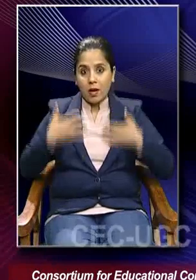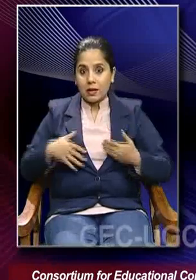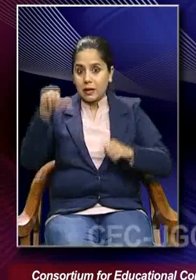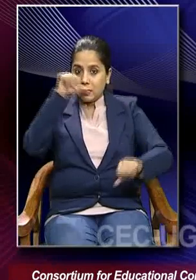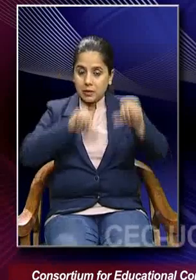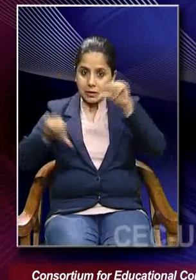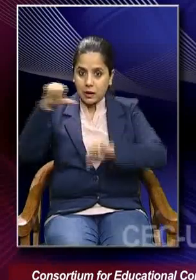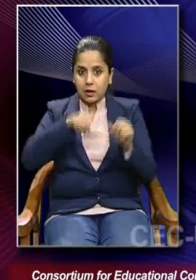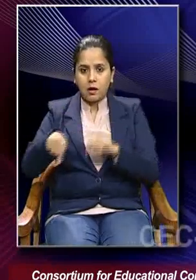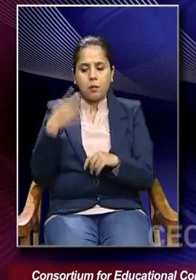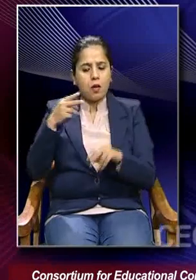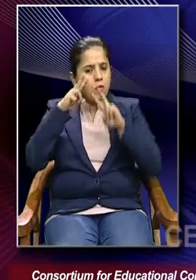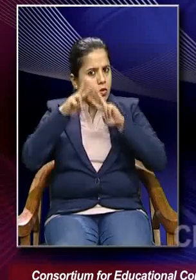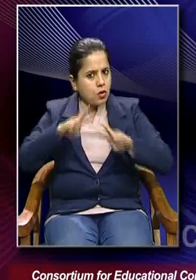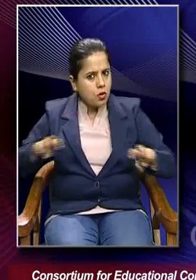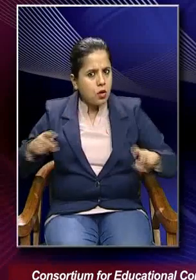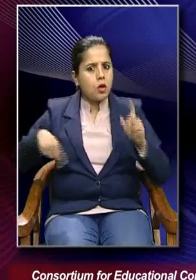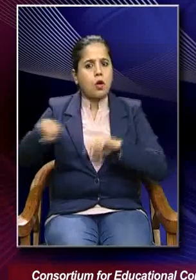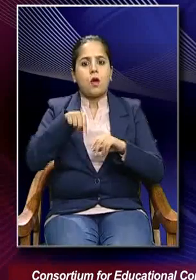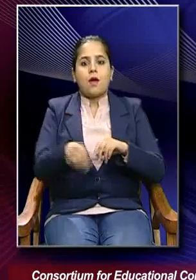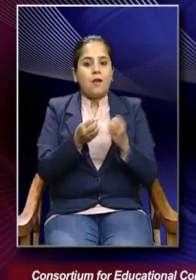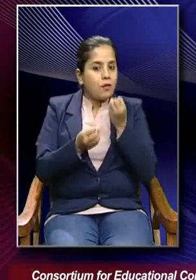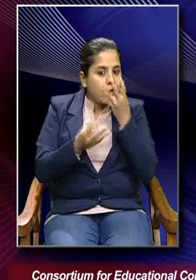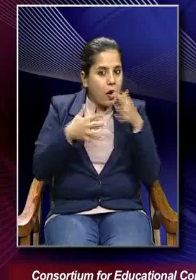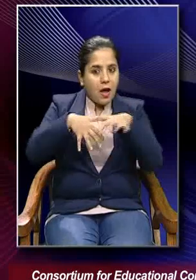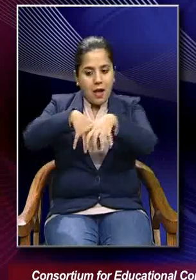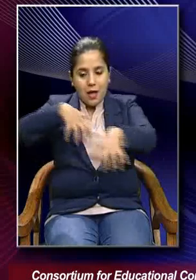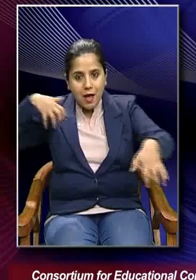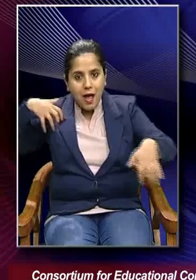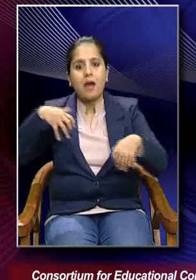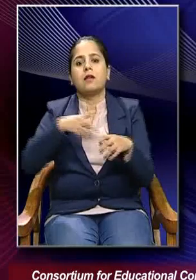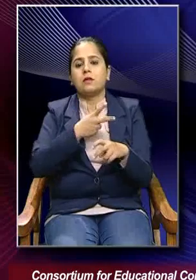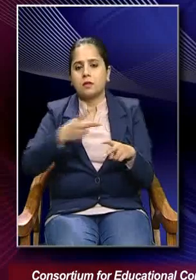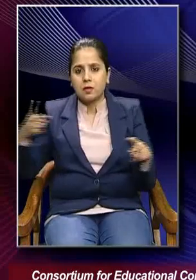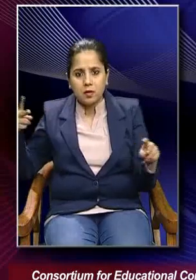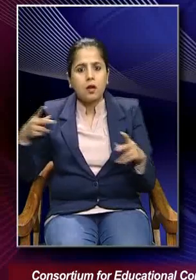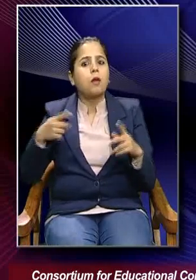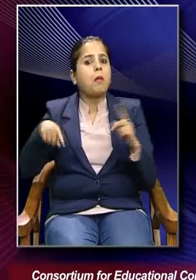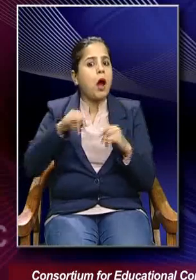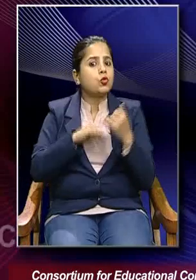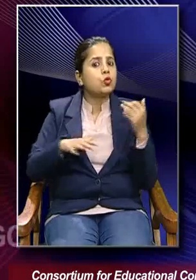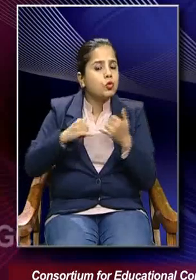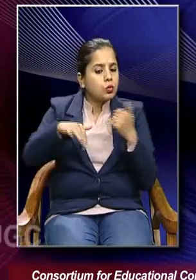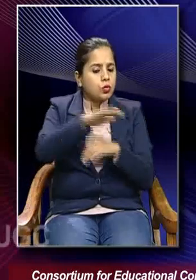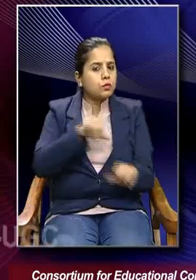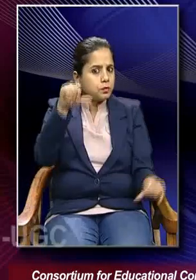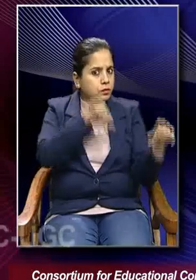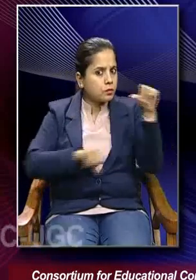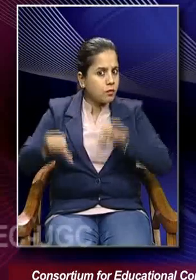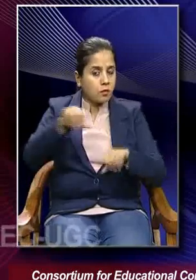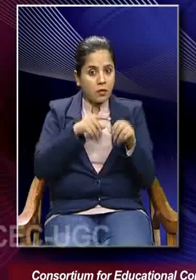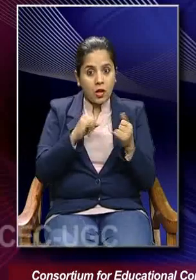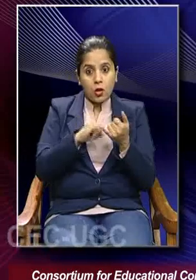science was studying fauna, flora, animals world, and social sciences, and especially